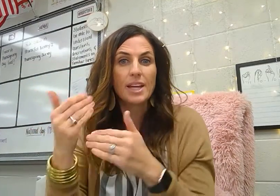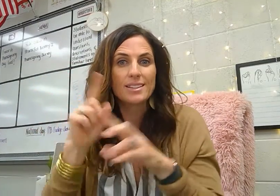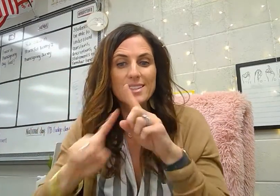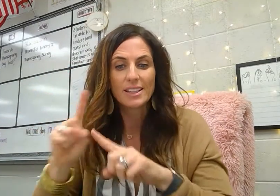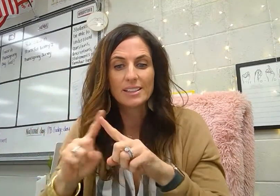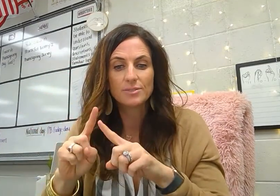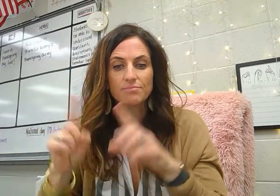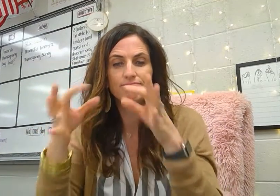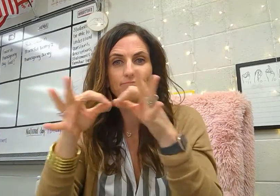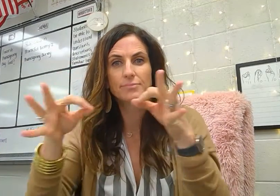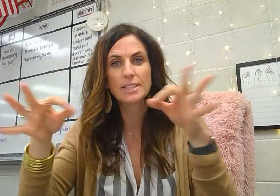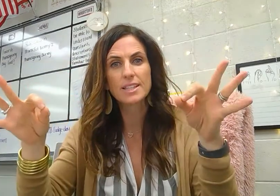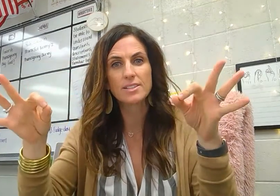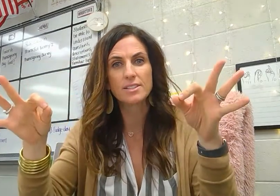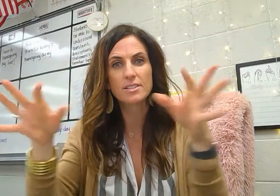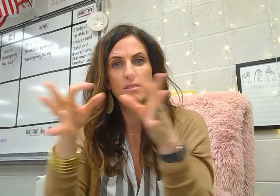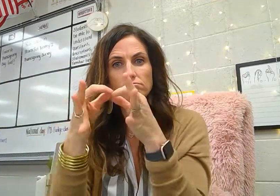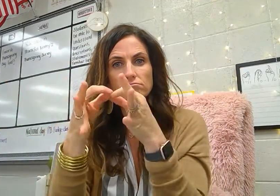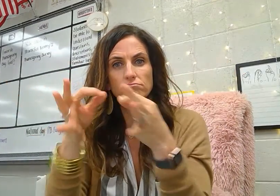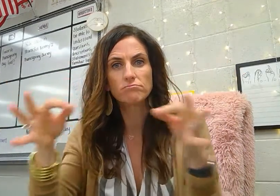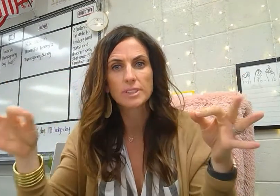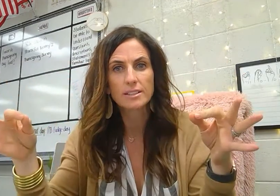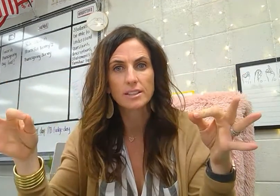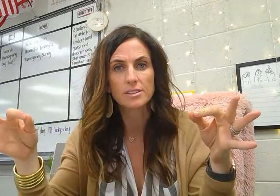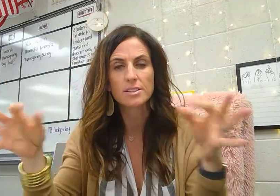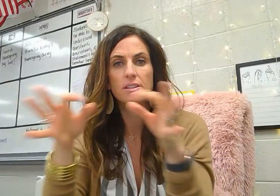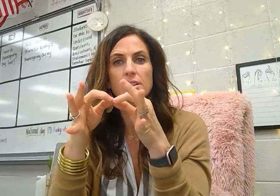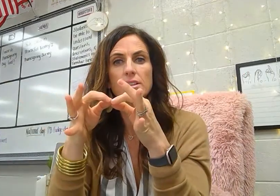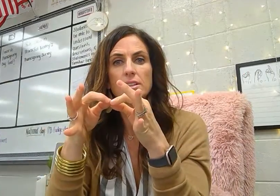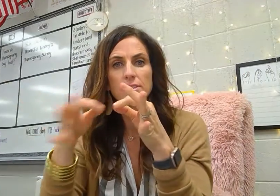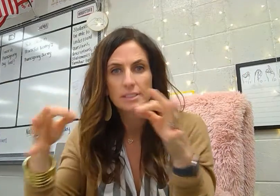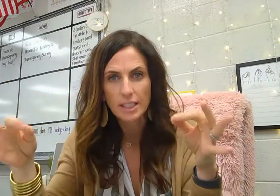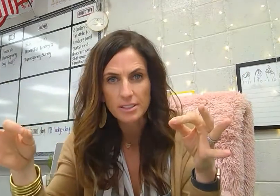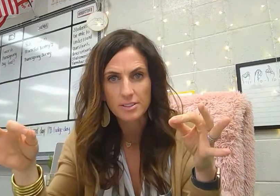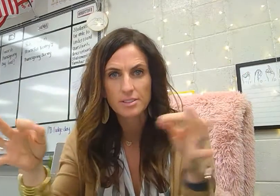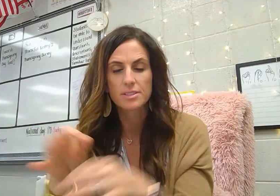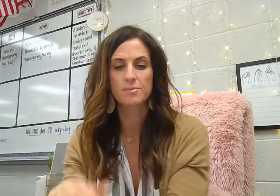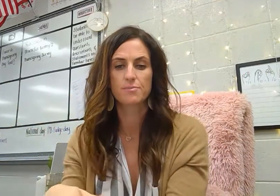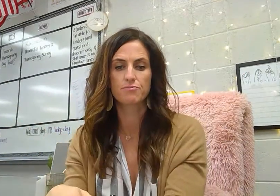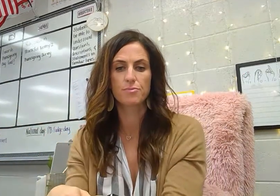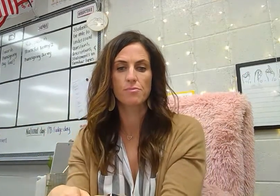Next sign, sentence, sentence, sentence.